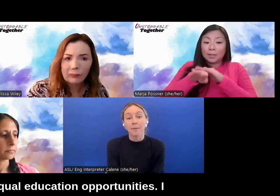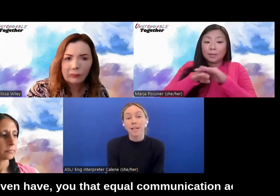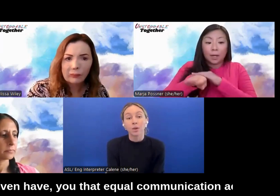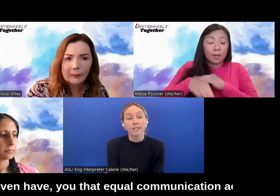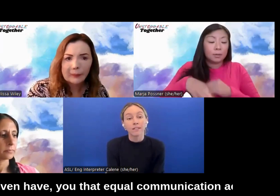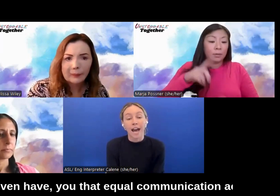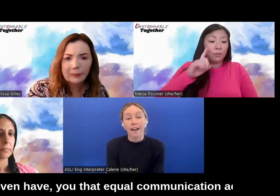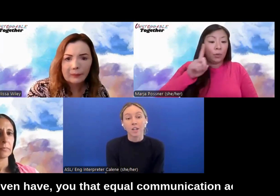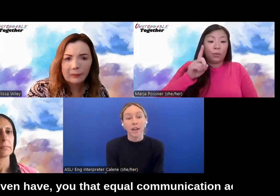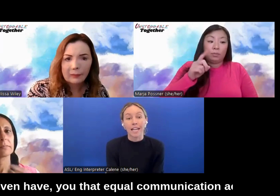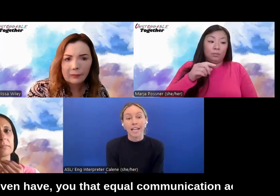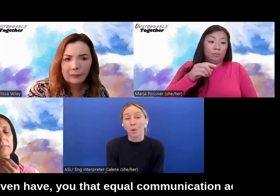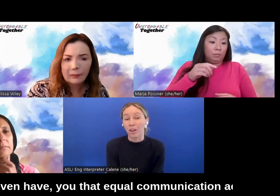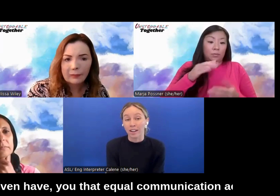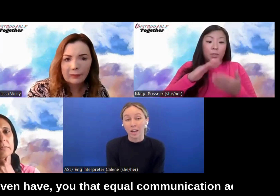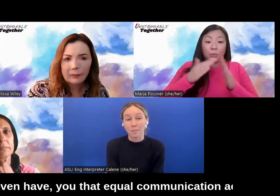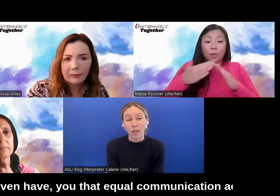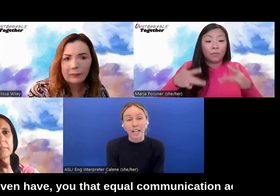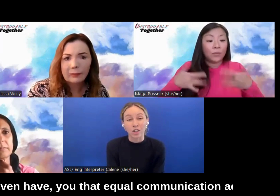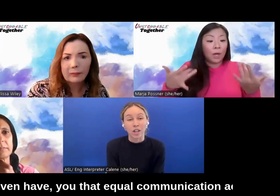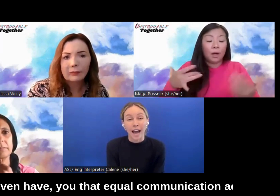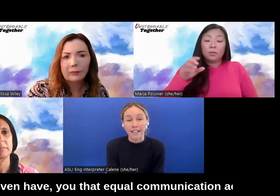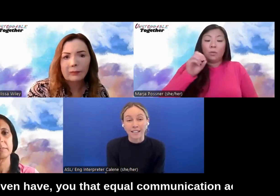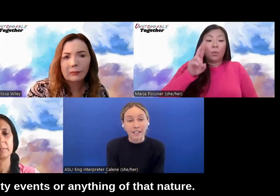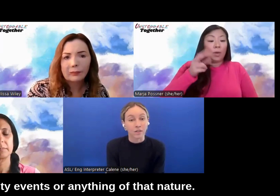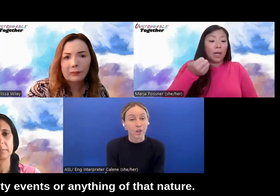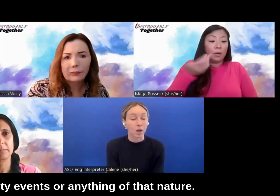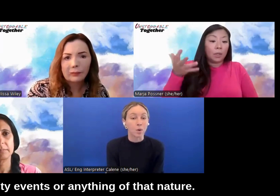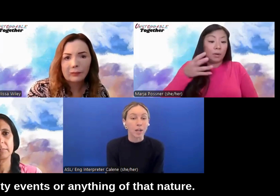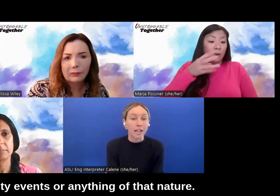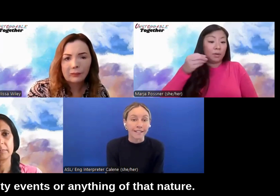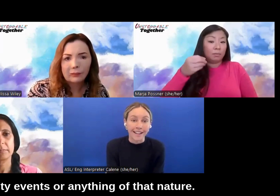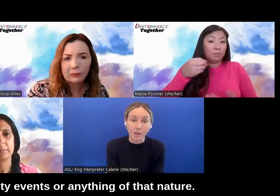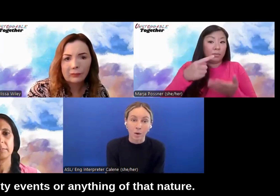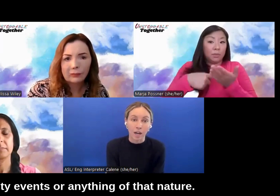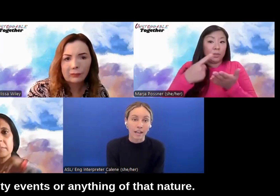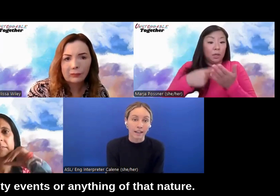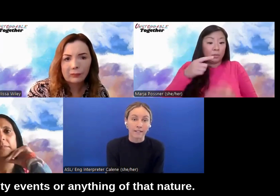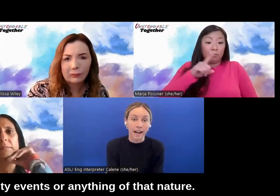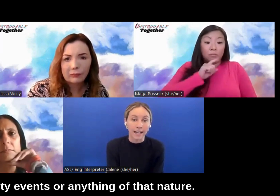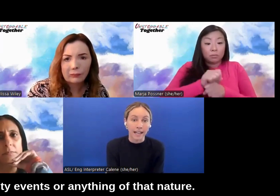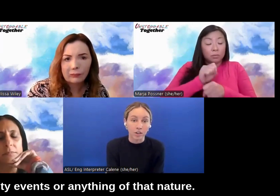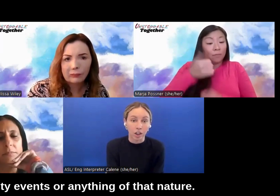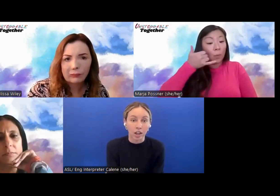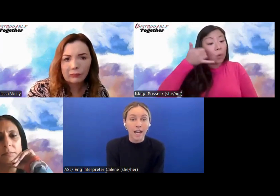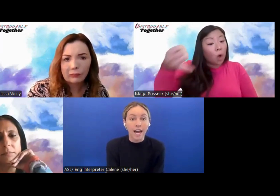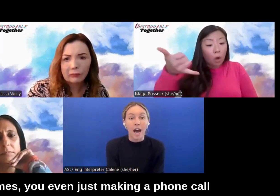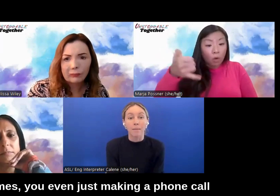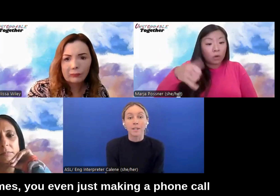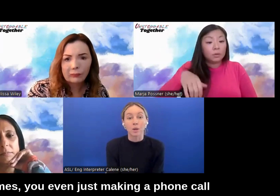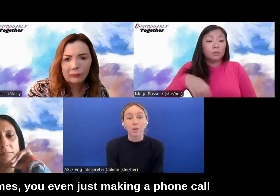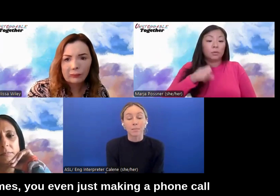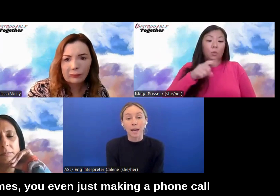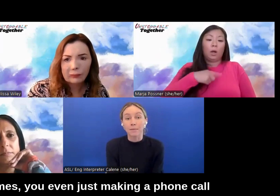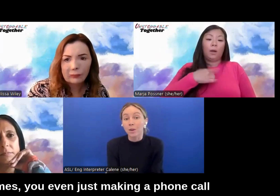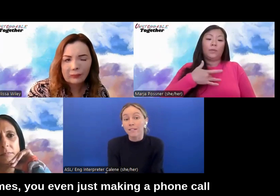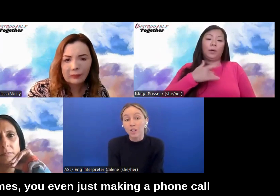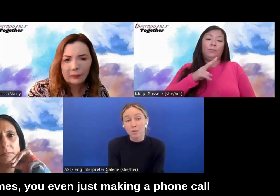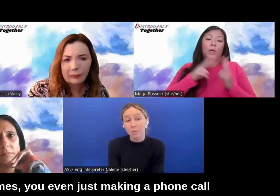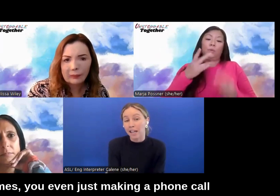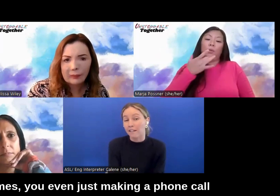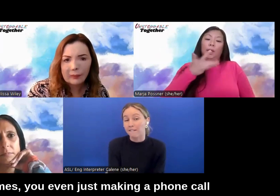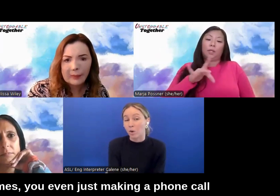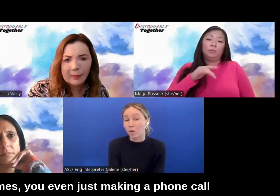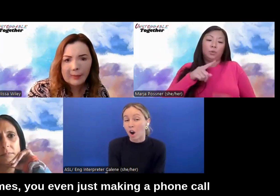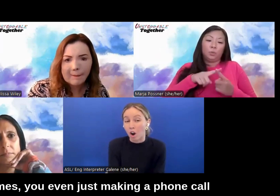opportunities. And they don't even have, that equal communication access for community events or anything of that nature. And so sometimes,